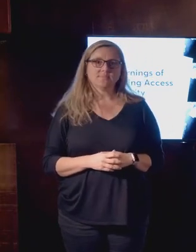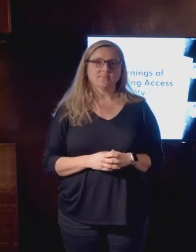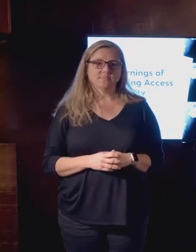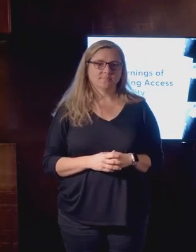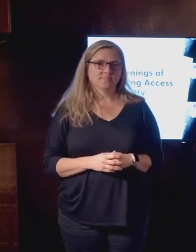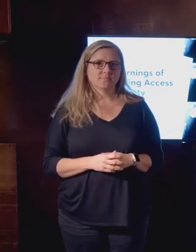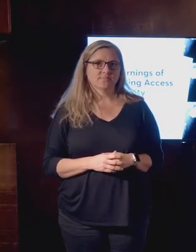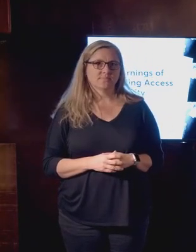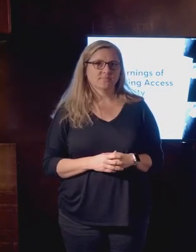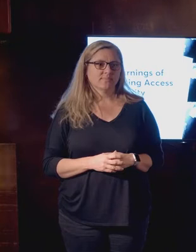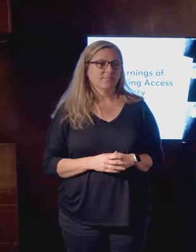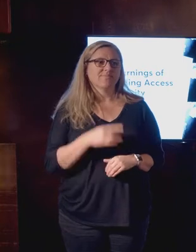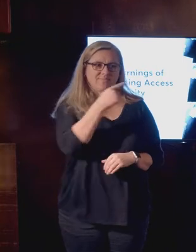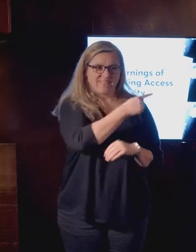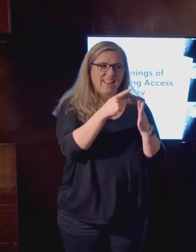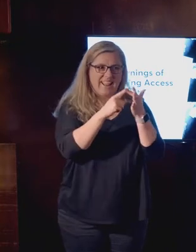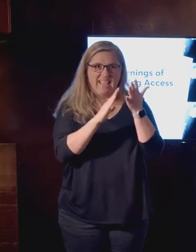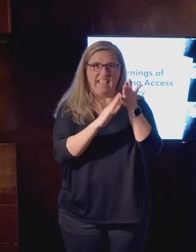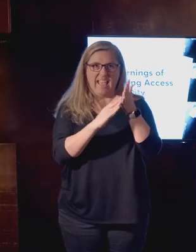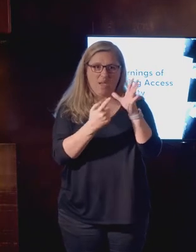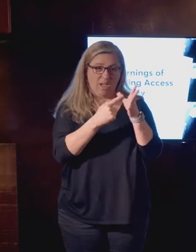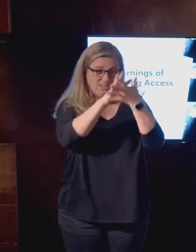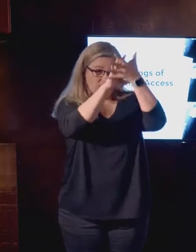Thanks. Emma's is half a page.